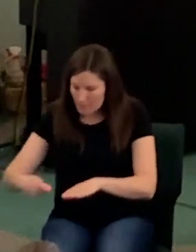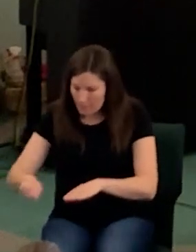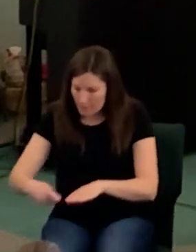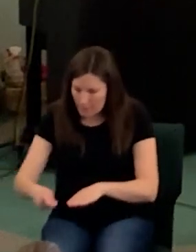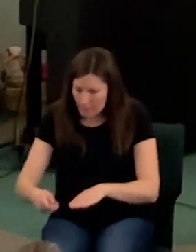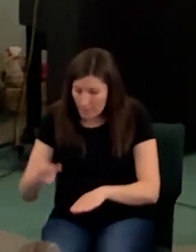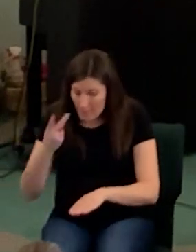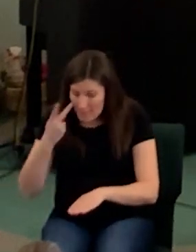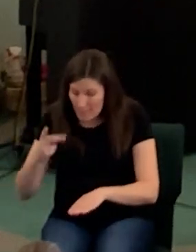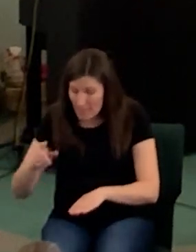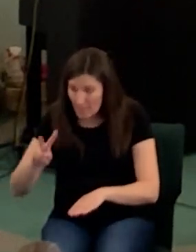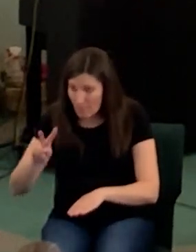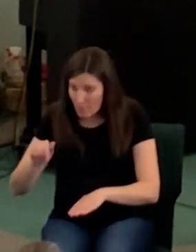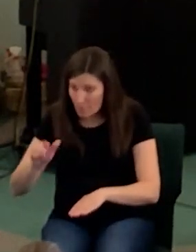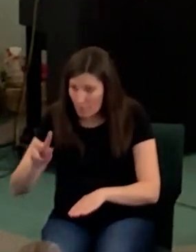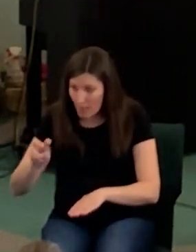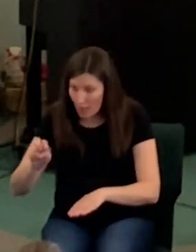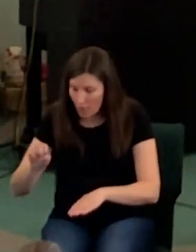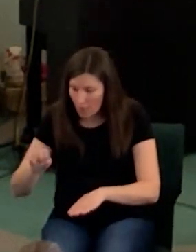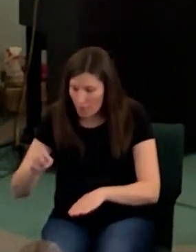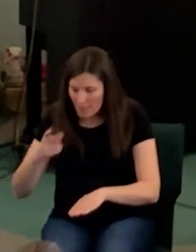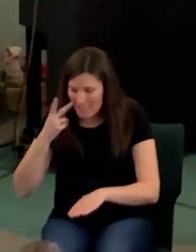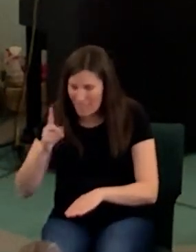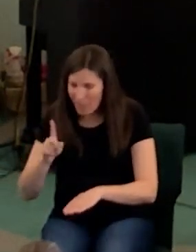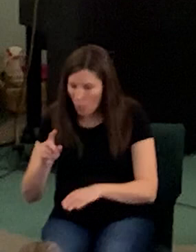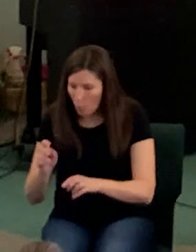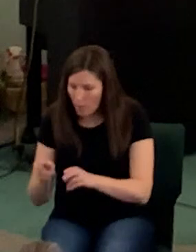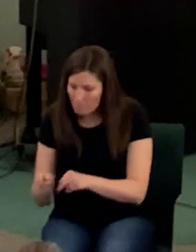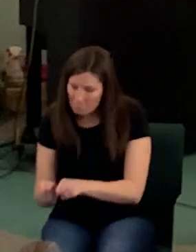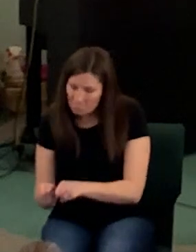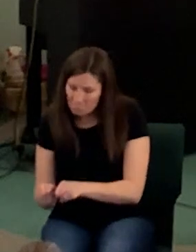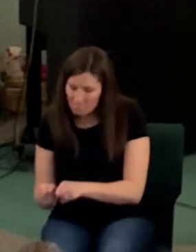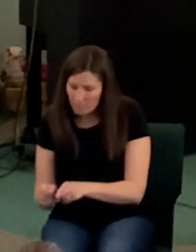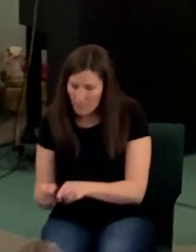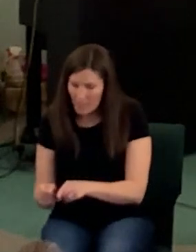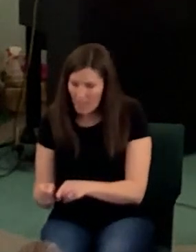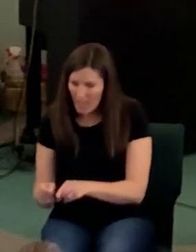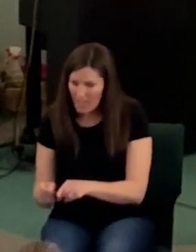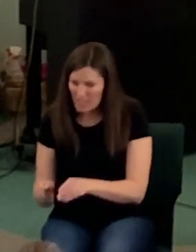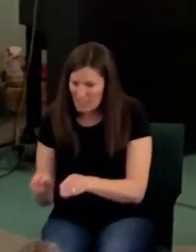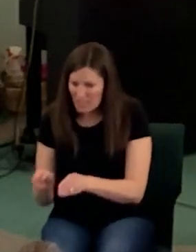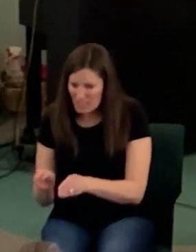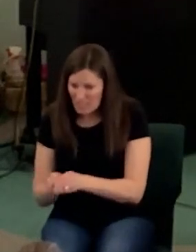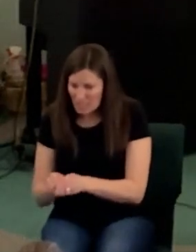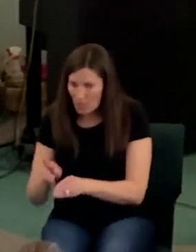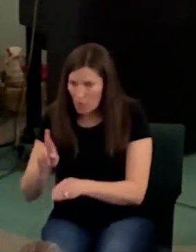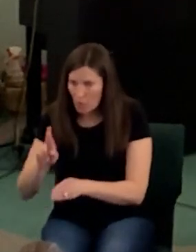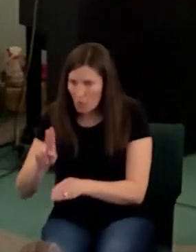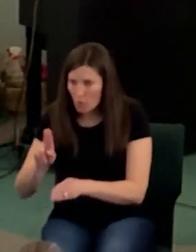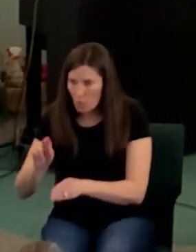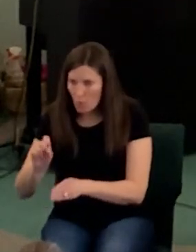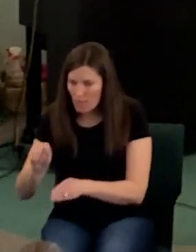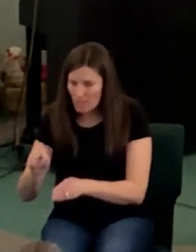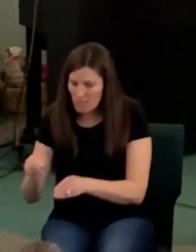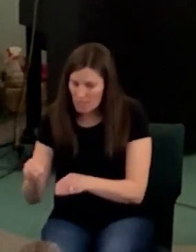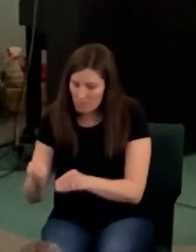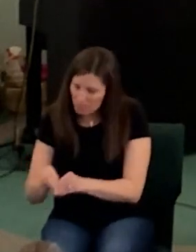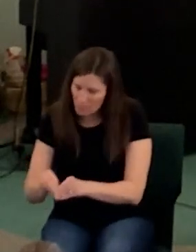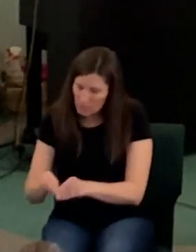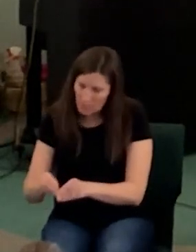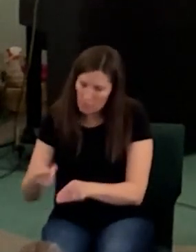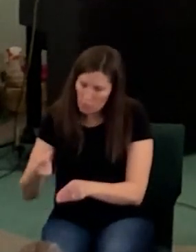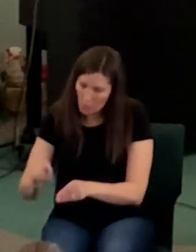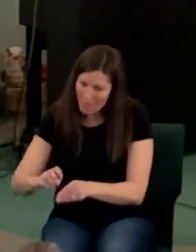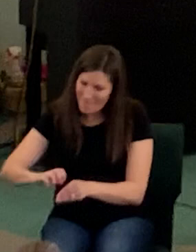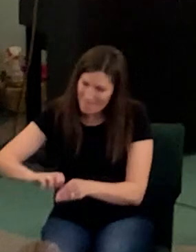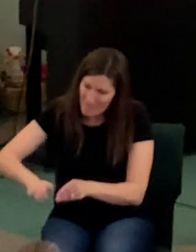little valve, a little one-inch valve, that of course is halfway rusted shut. And I'm trying my best to